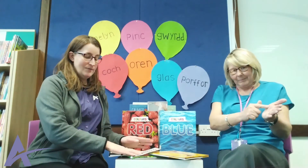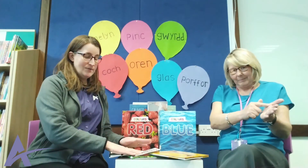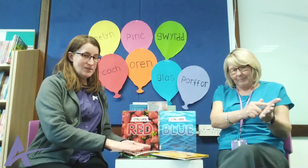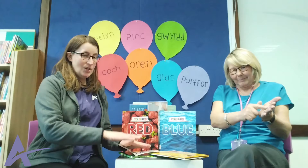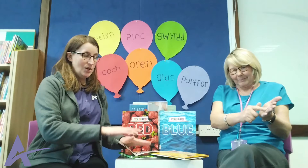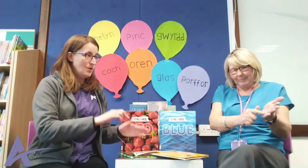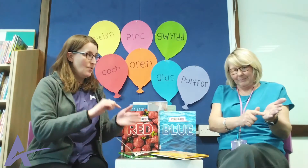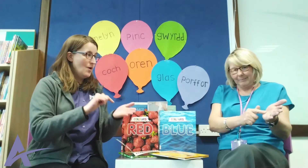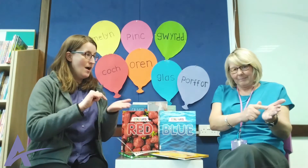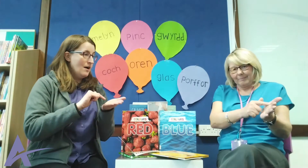do